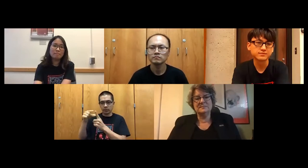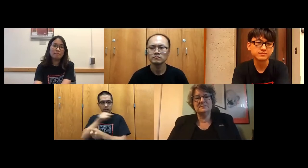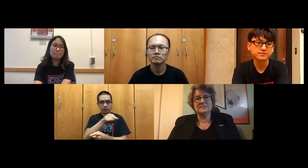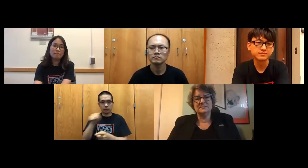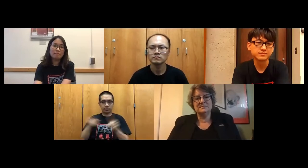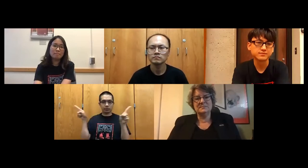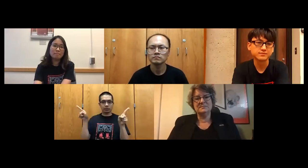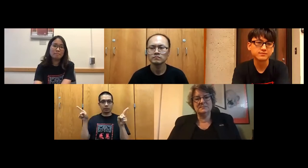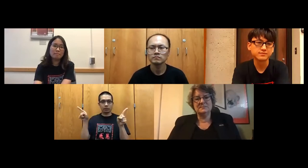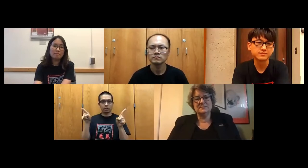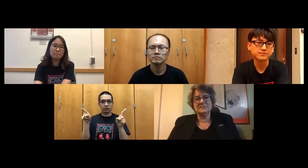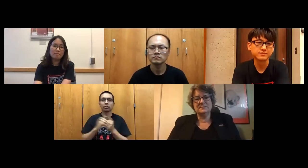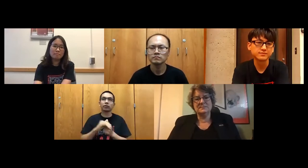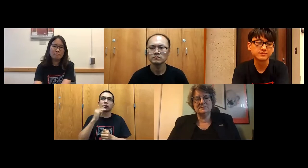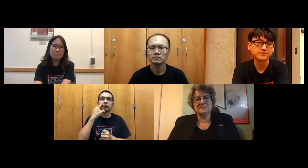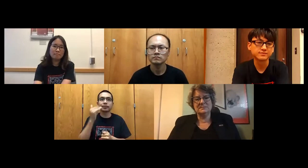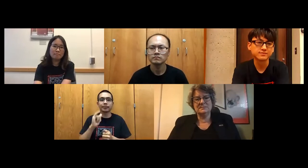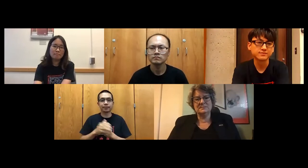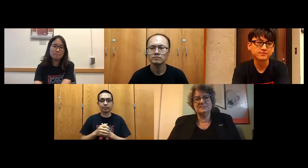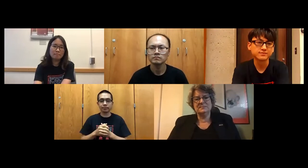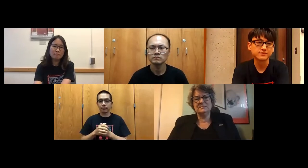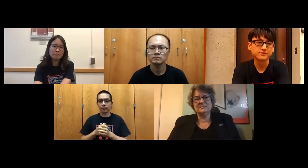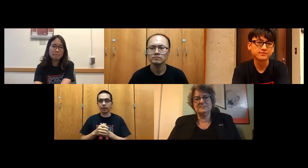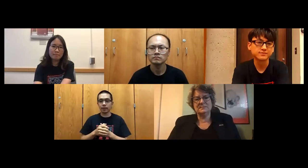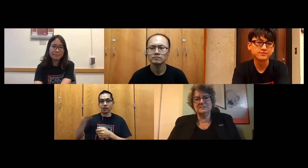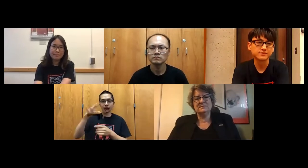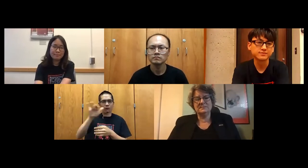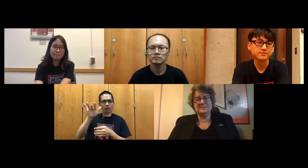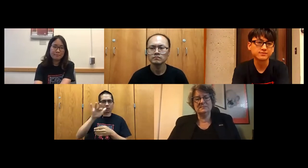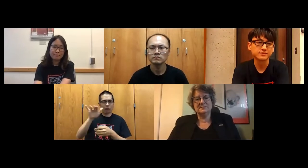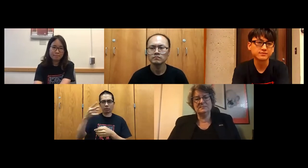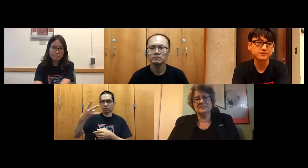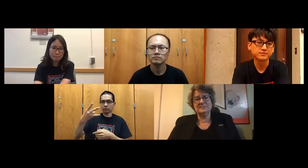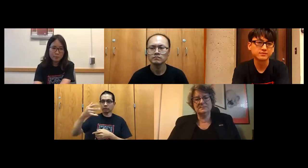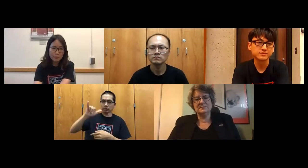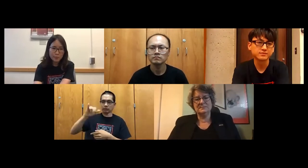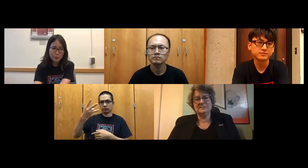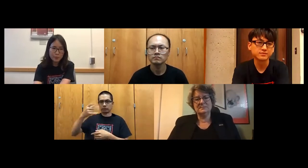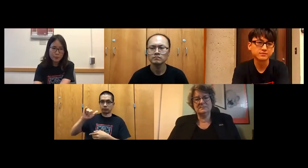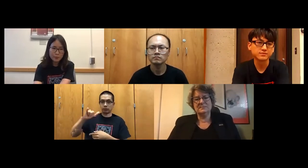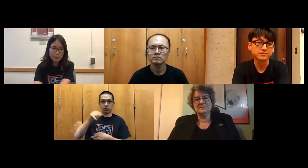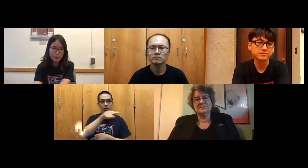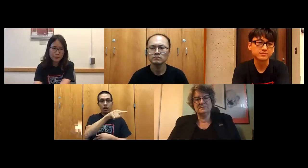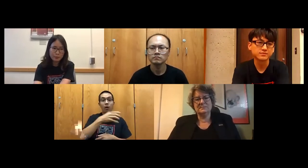was an old book where maybe the signs and the words, they were different, but finger spelling